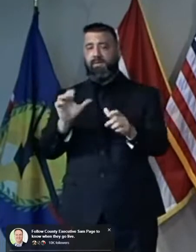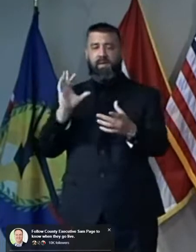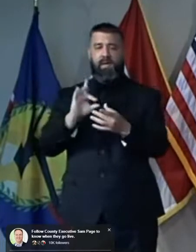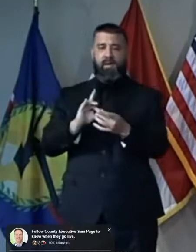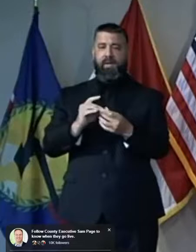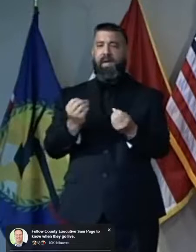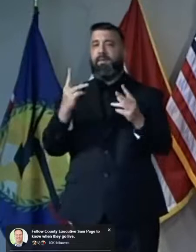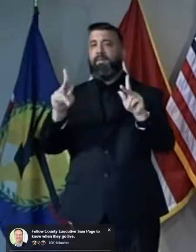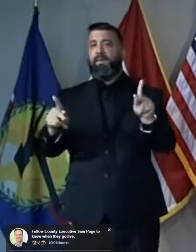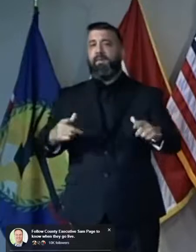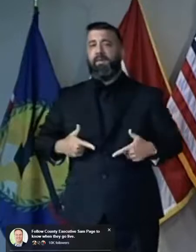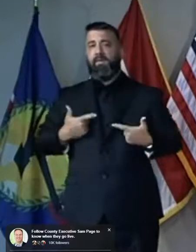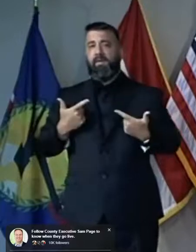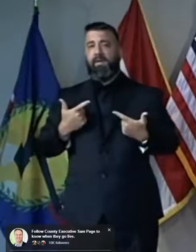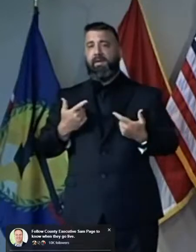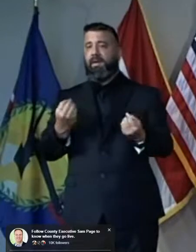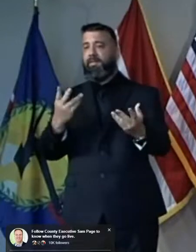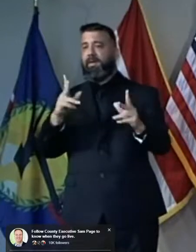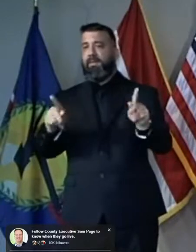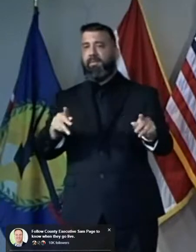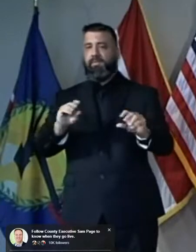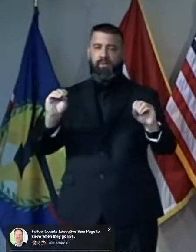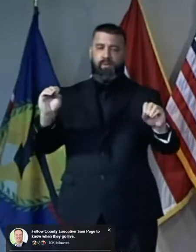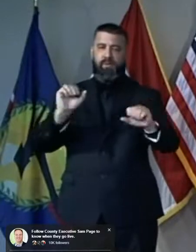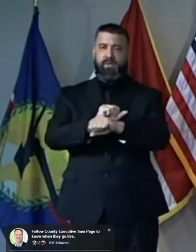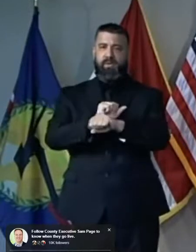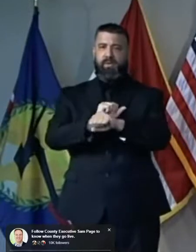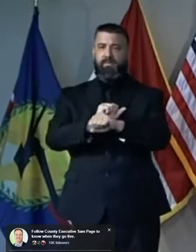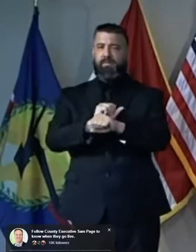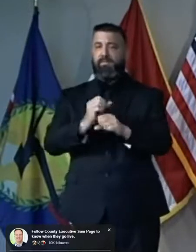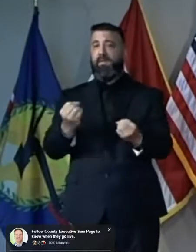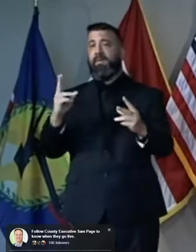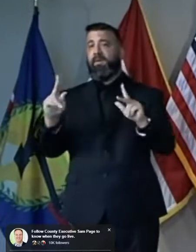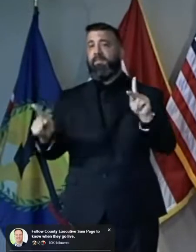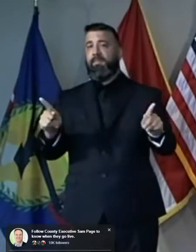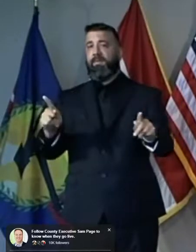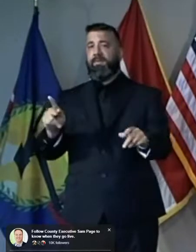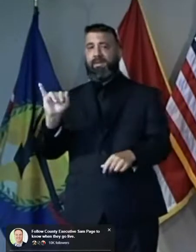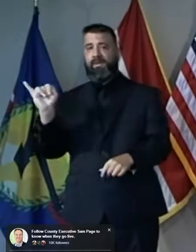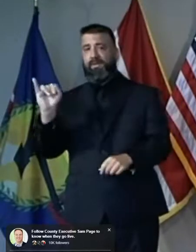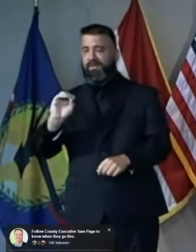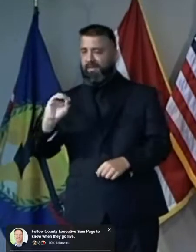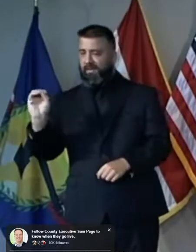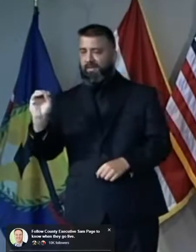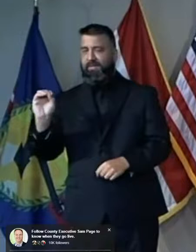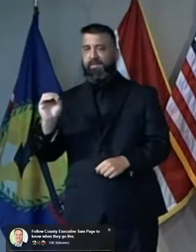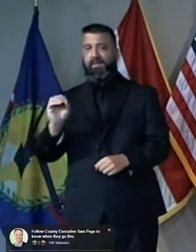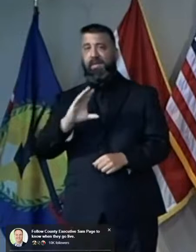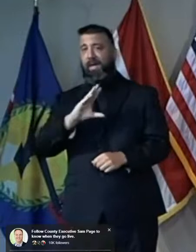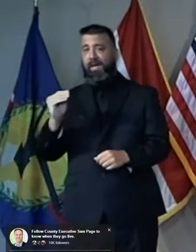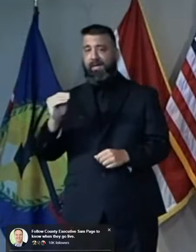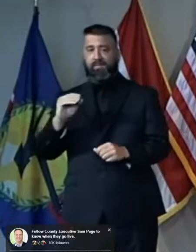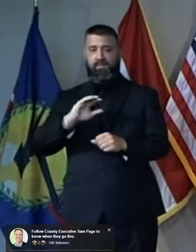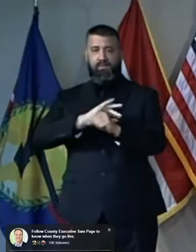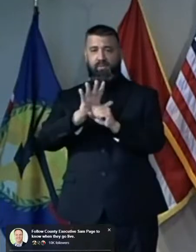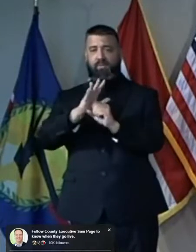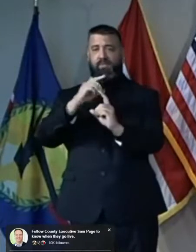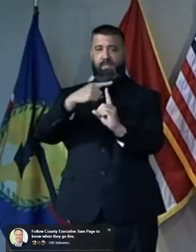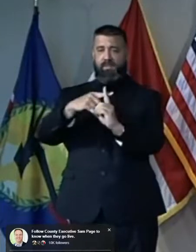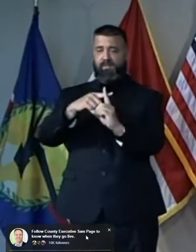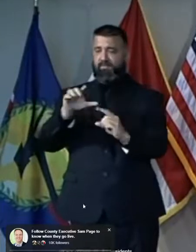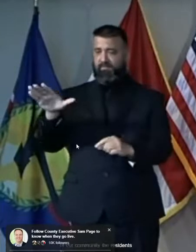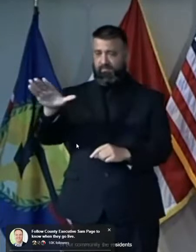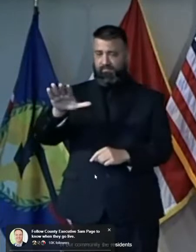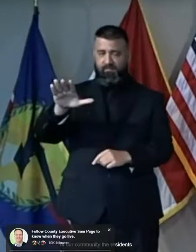unemployment rate, the rate of uninsured, and the impact of COVID-19 on this region of our community. The residents in